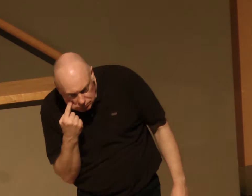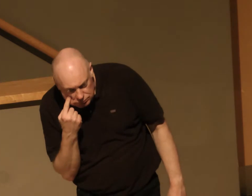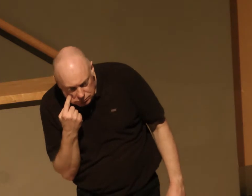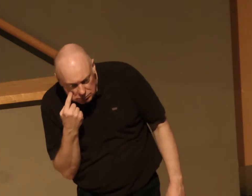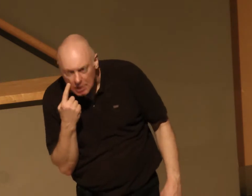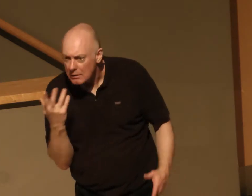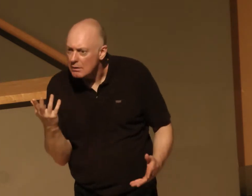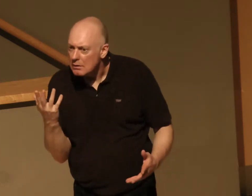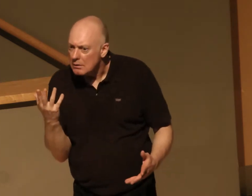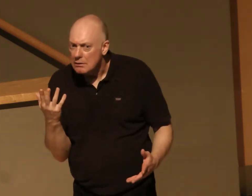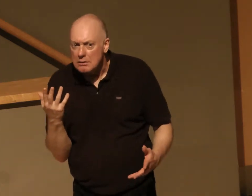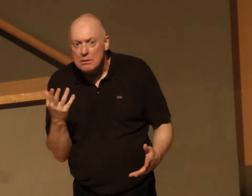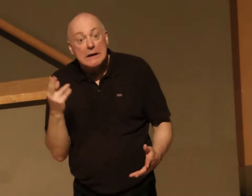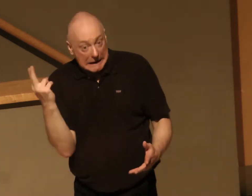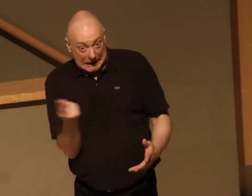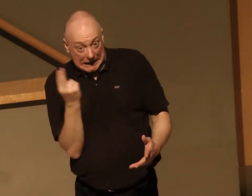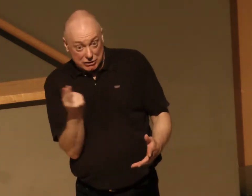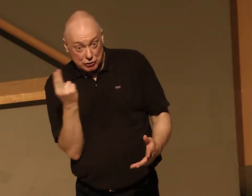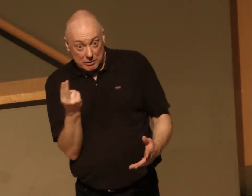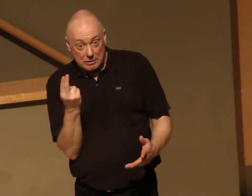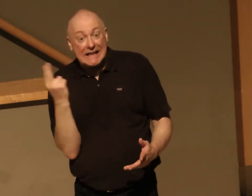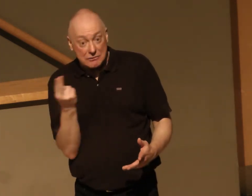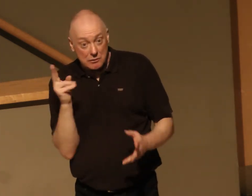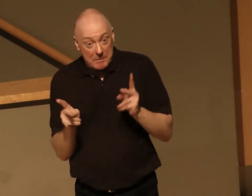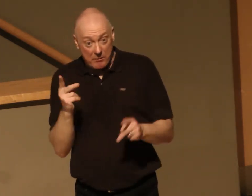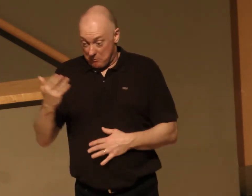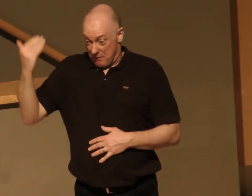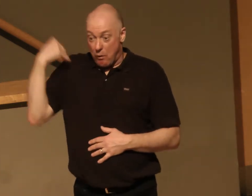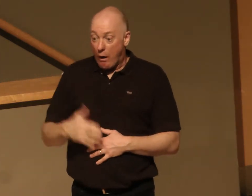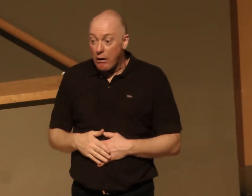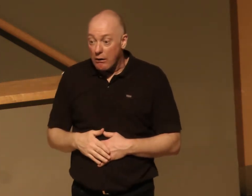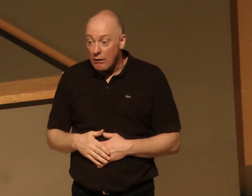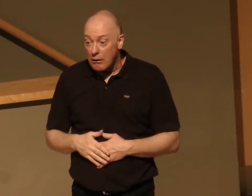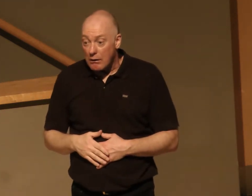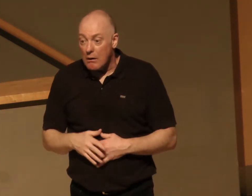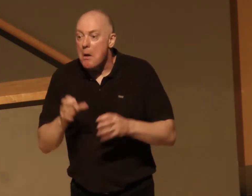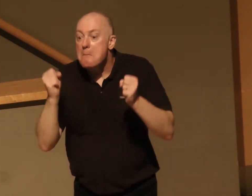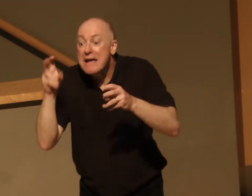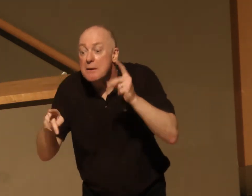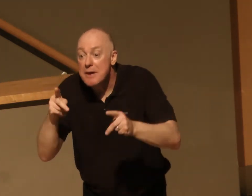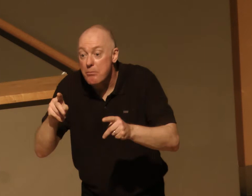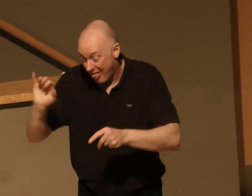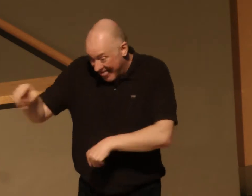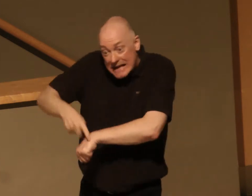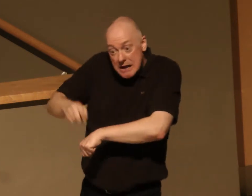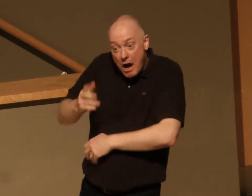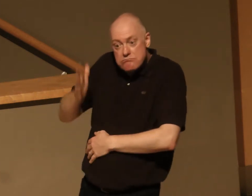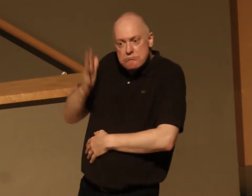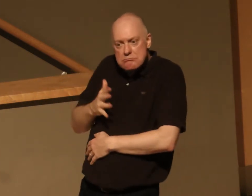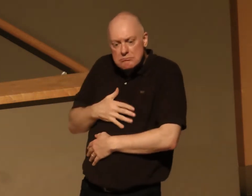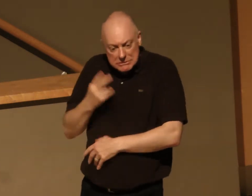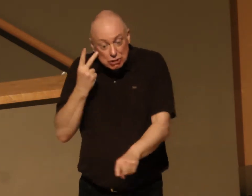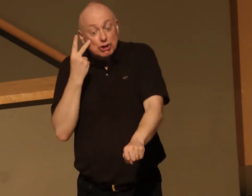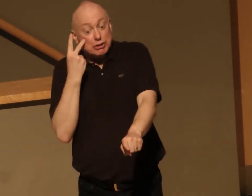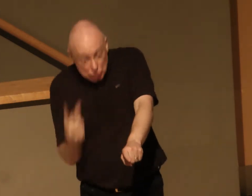serious historians would say that these eyewitness accounts and records of these eyewitness accounts are